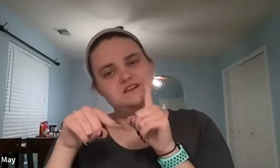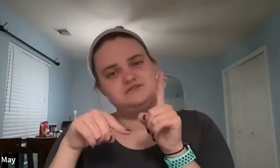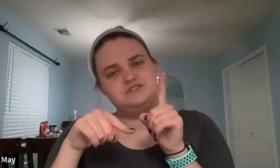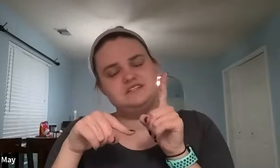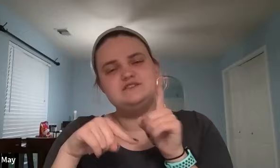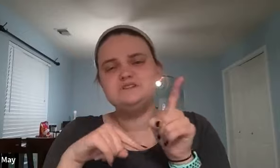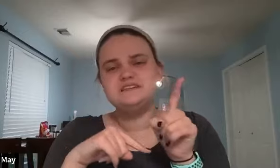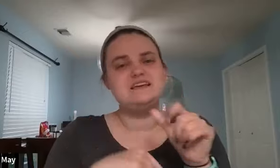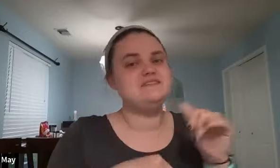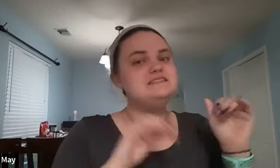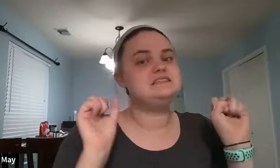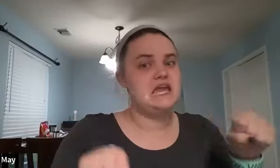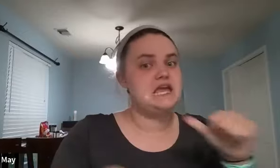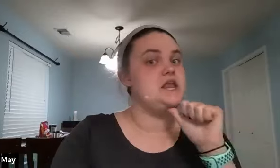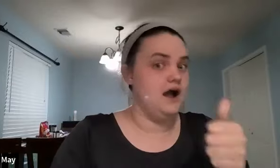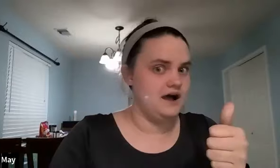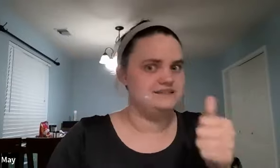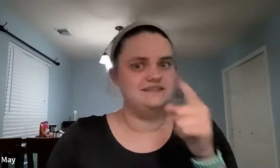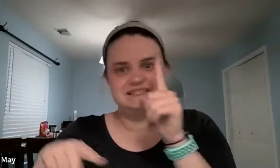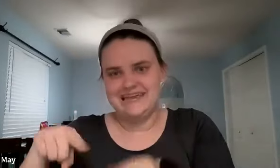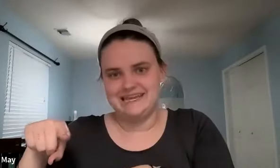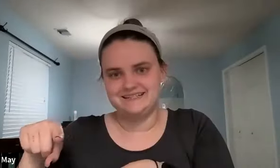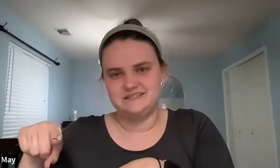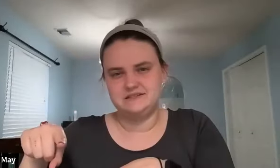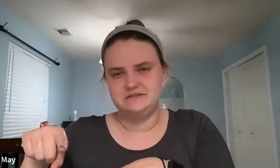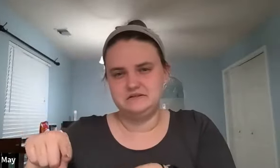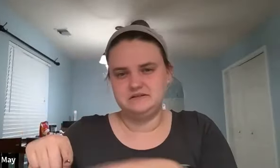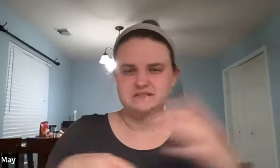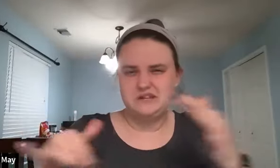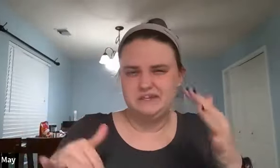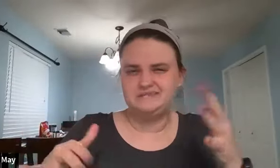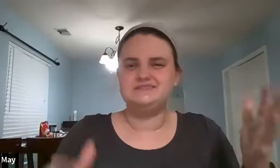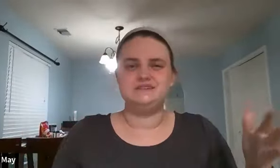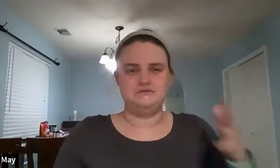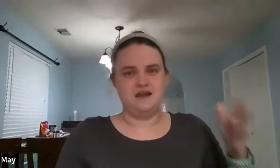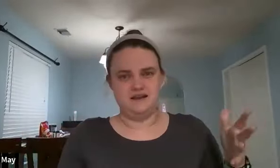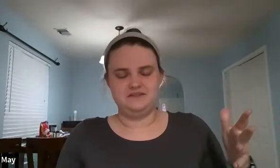also just, it's almost like saying this is cannot, this is can't. See what I mean? So that kind of thing.